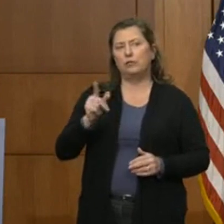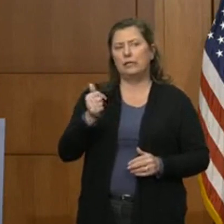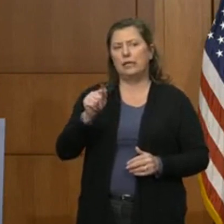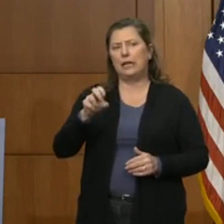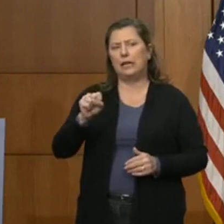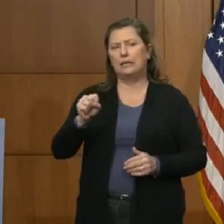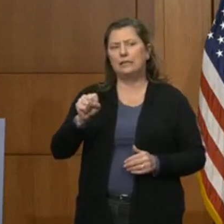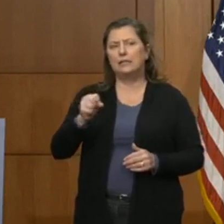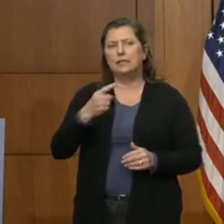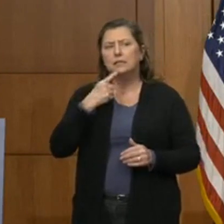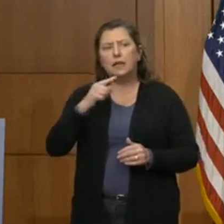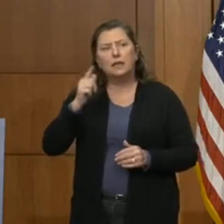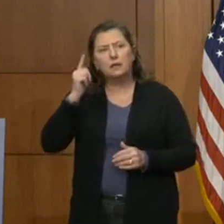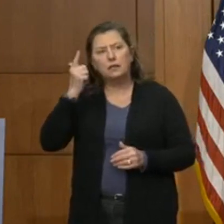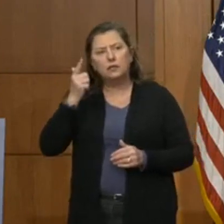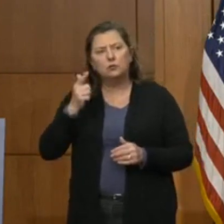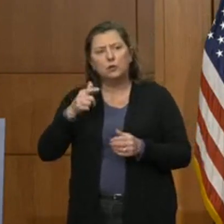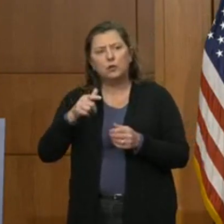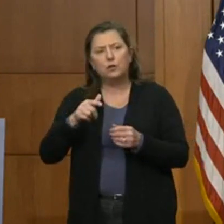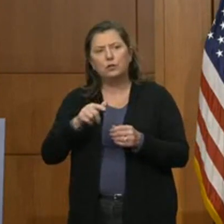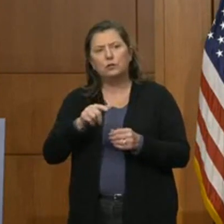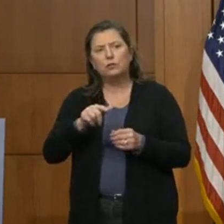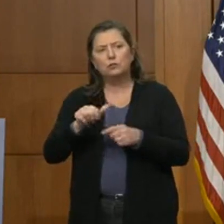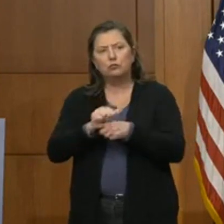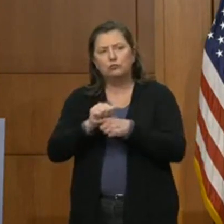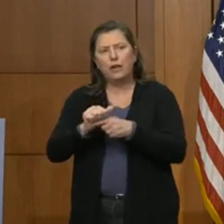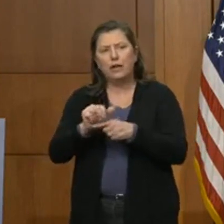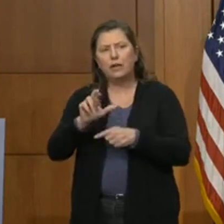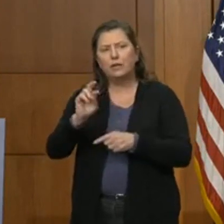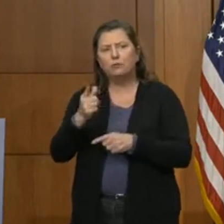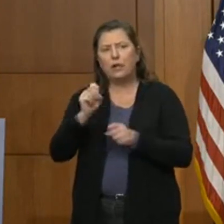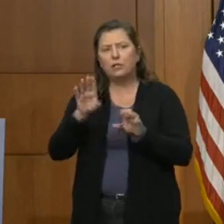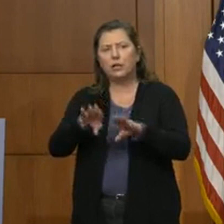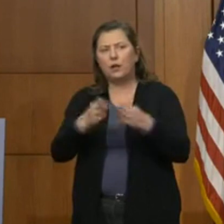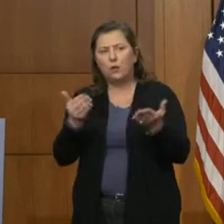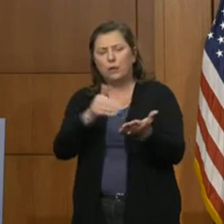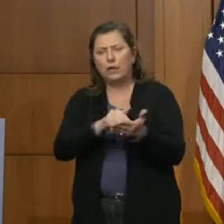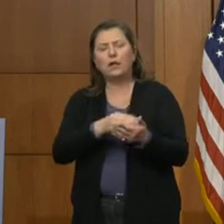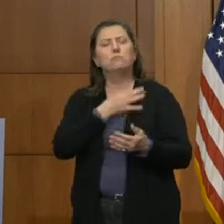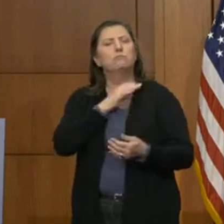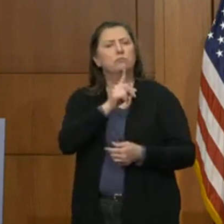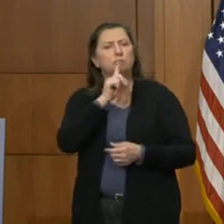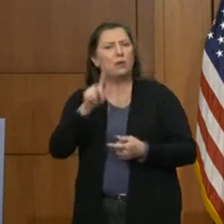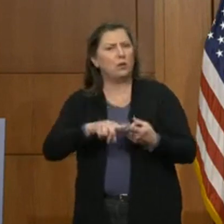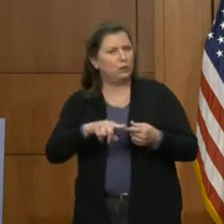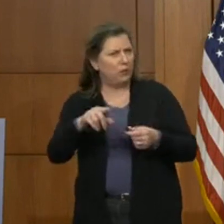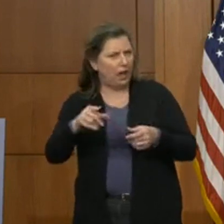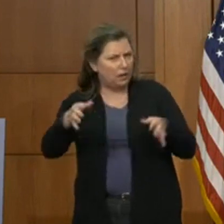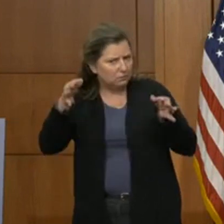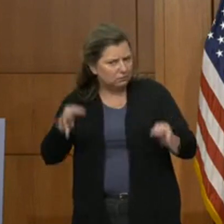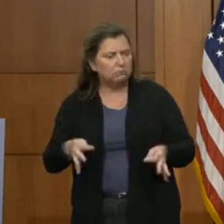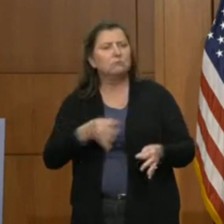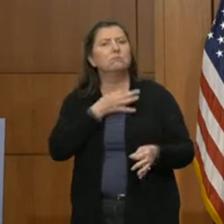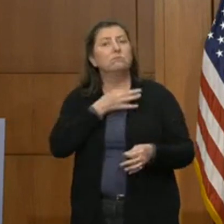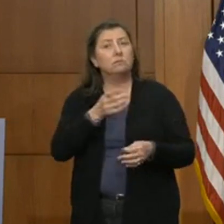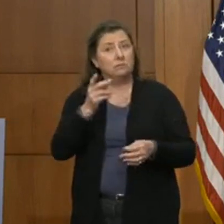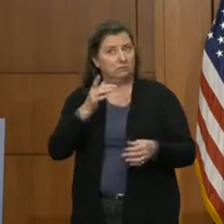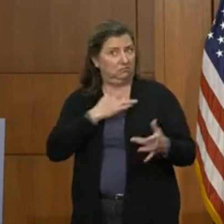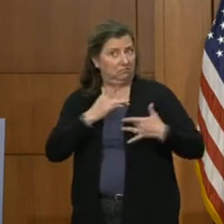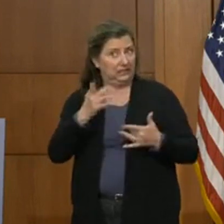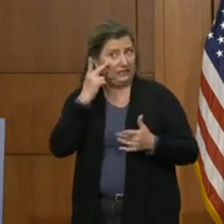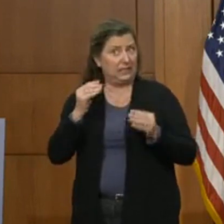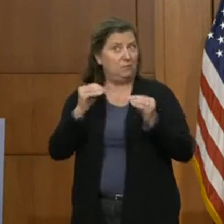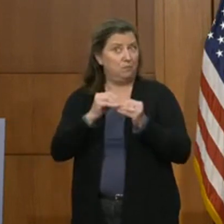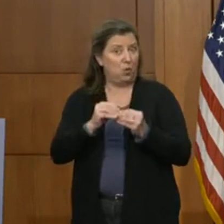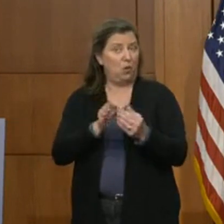Lynchburg Range and Training can reopen. I guess your response to that ruling, but then also, I guess, bigger picture, are you worried you'll see more